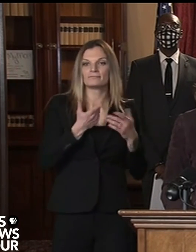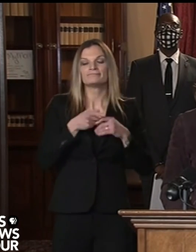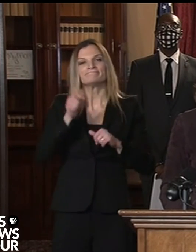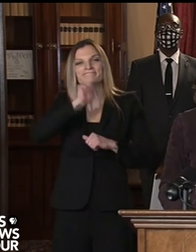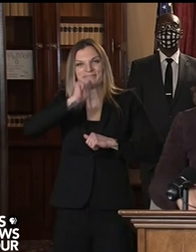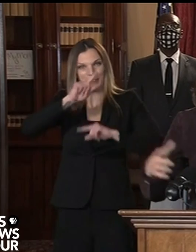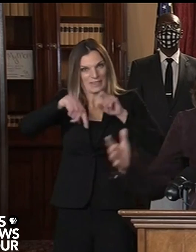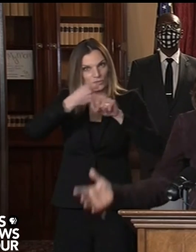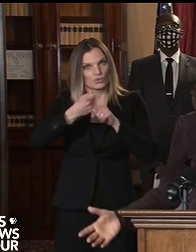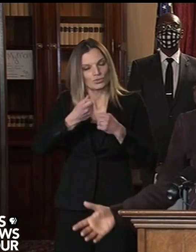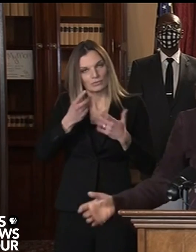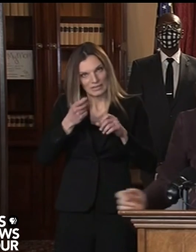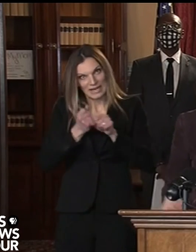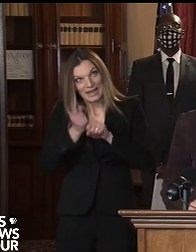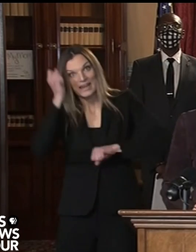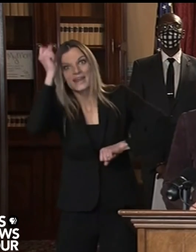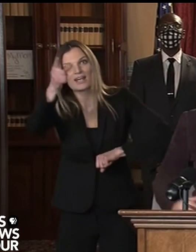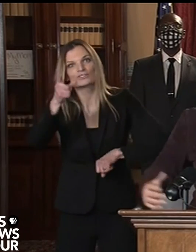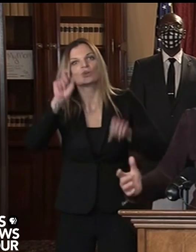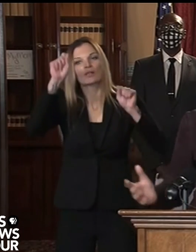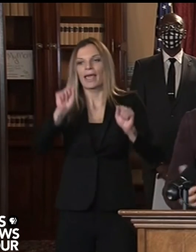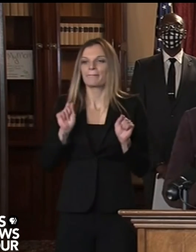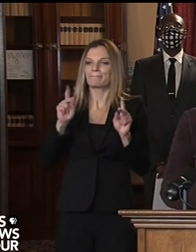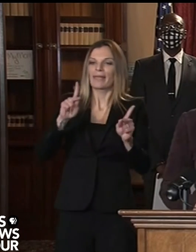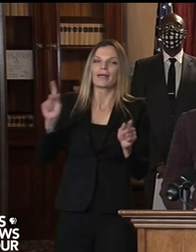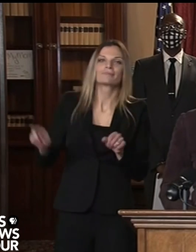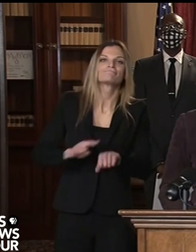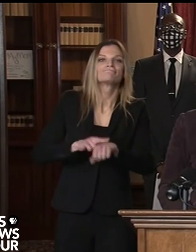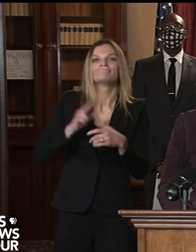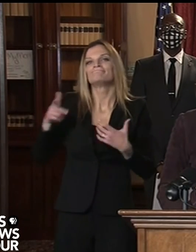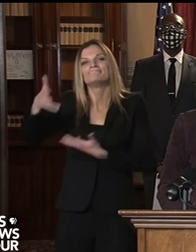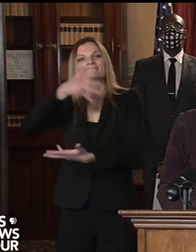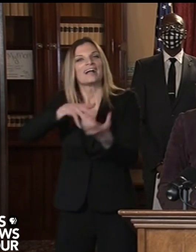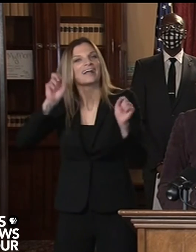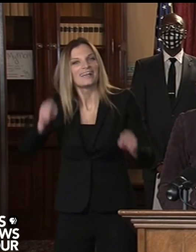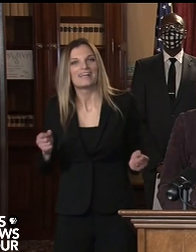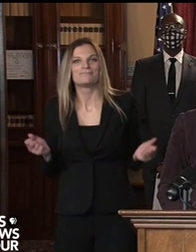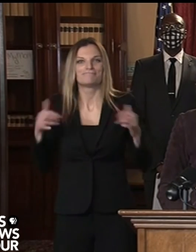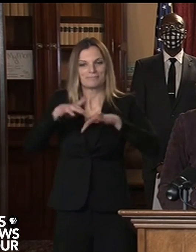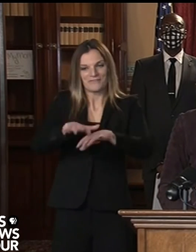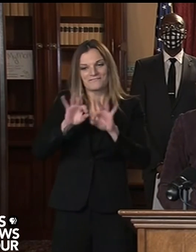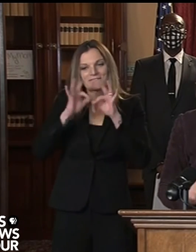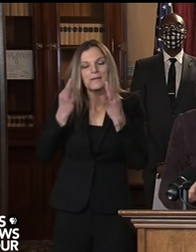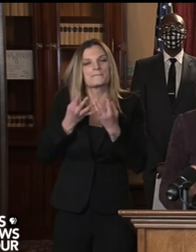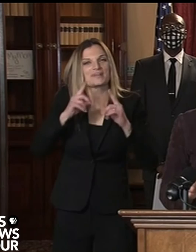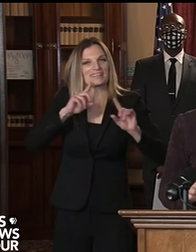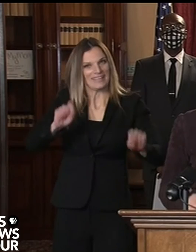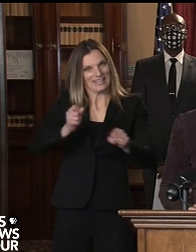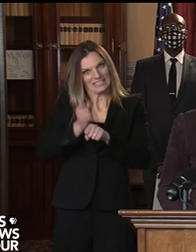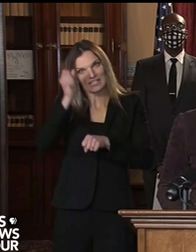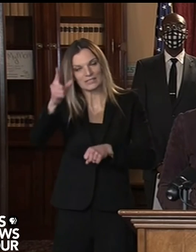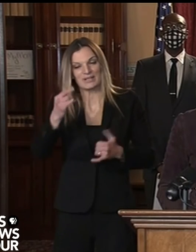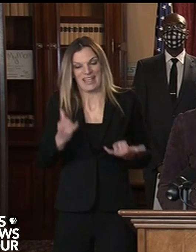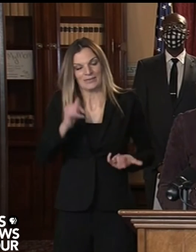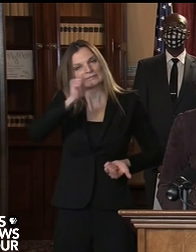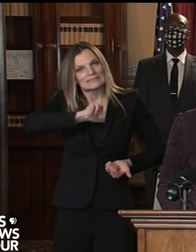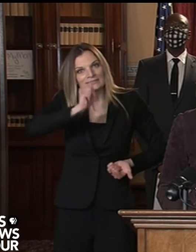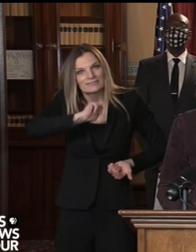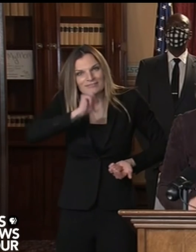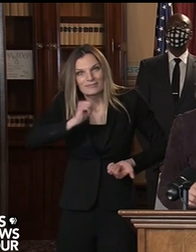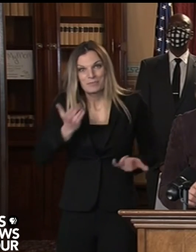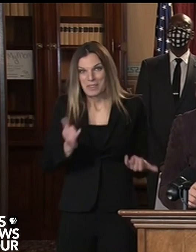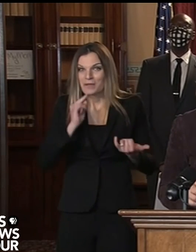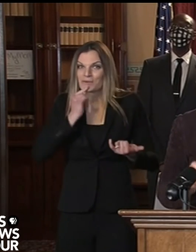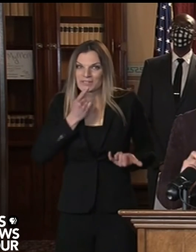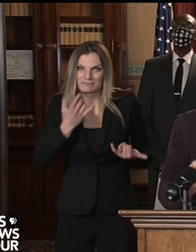year we can do what we love to do and congregate together? And but right now is a really critical time.